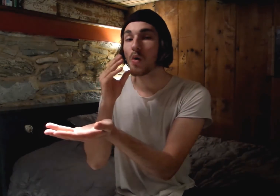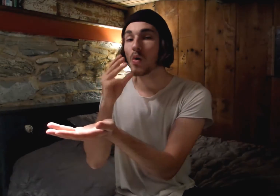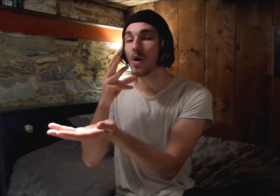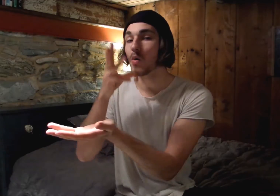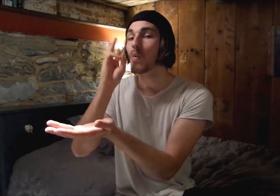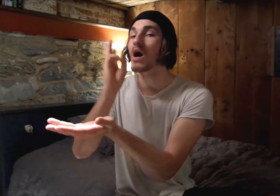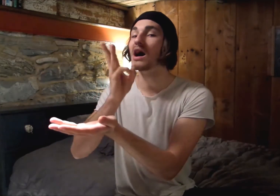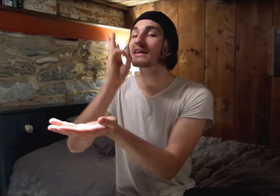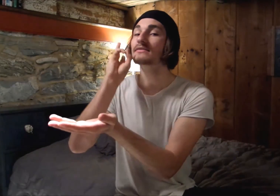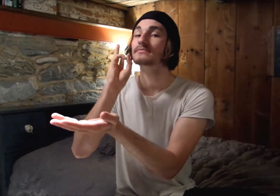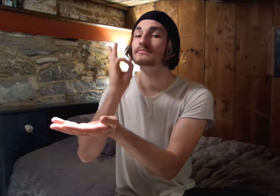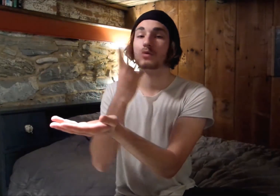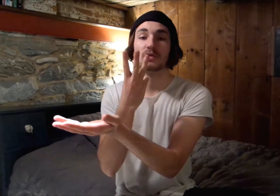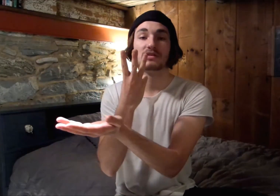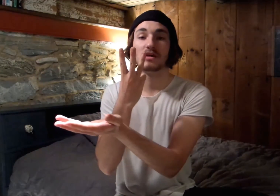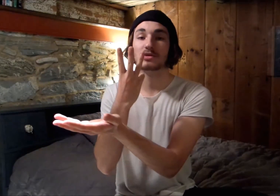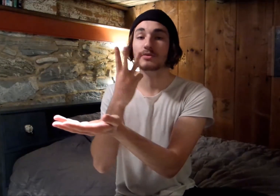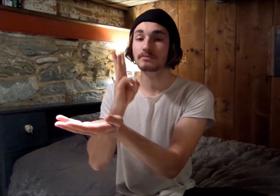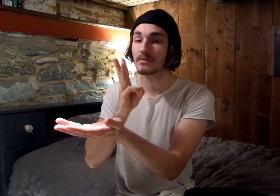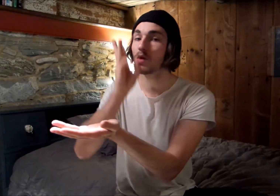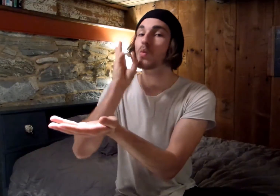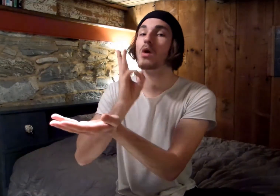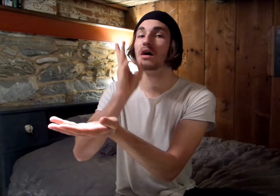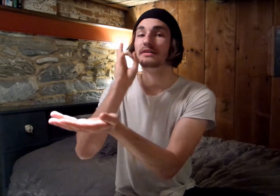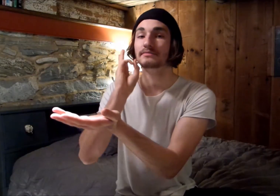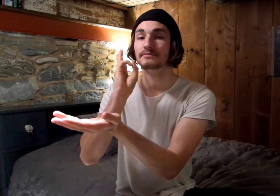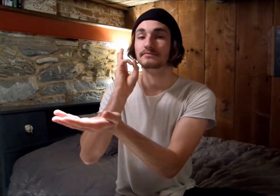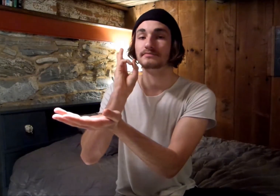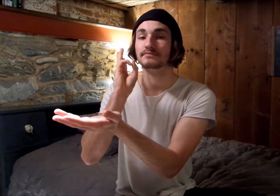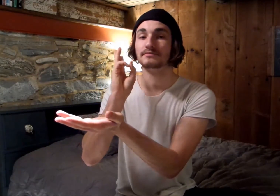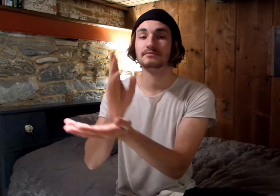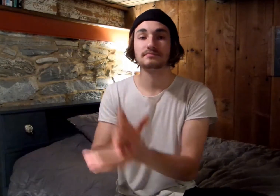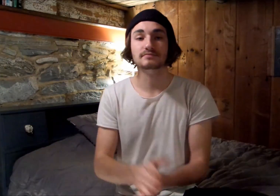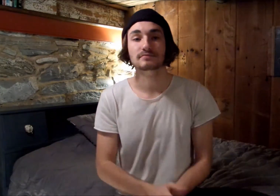Or wine, with a W, wine.